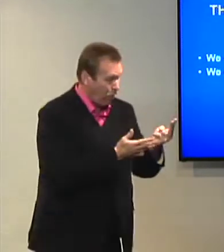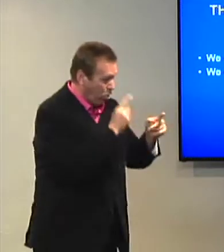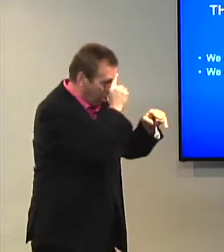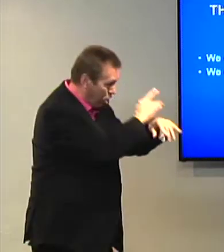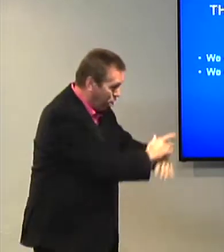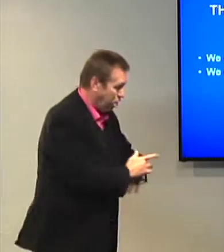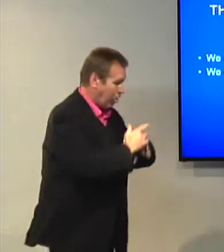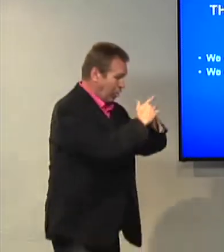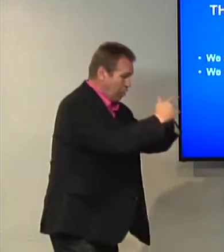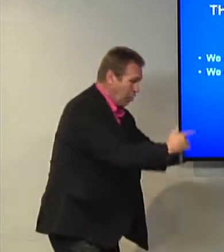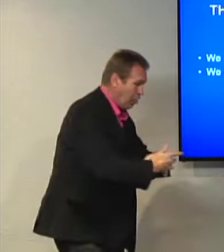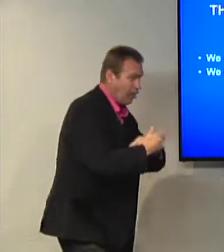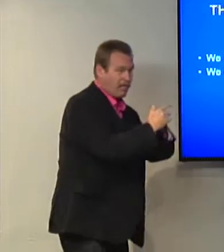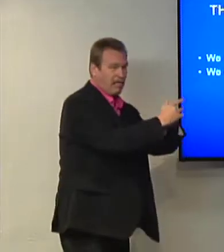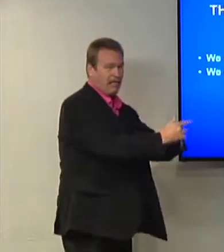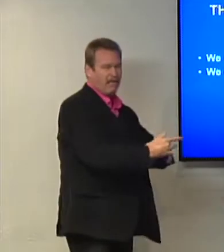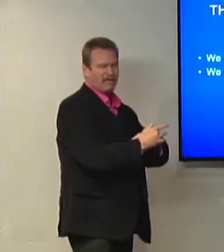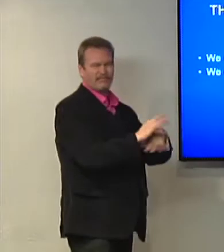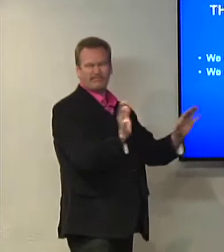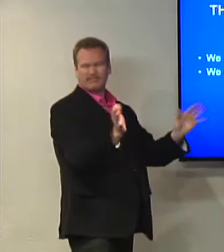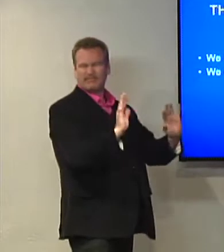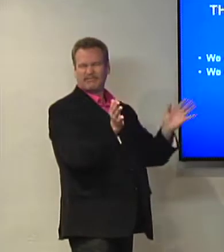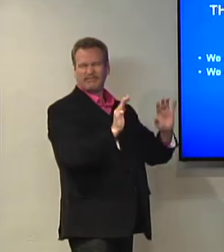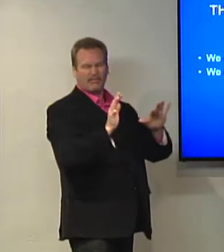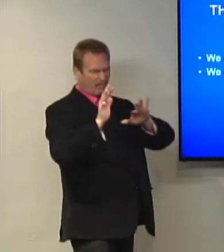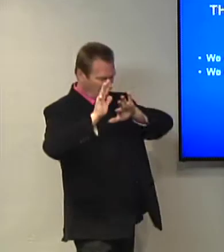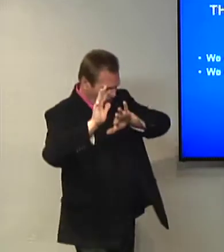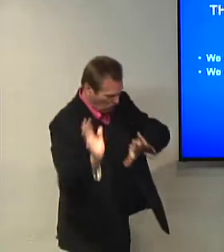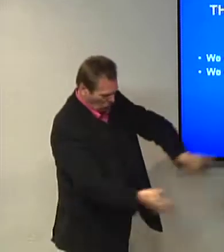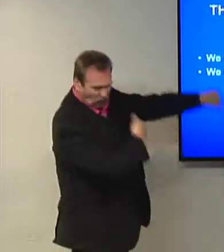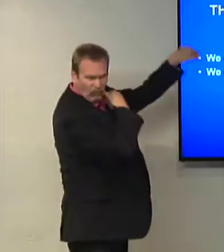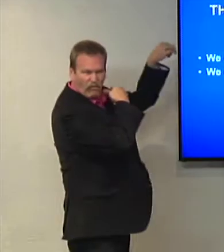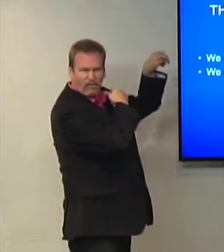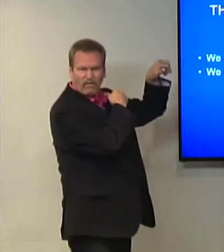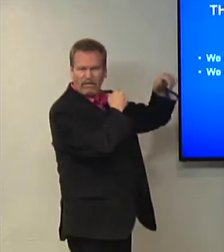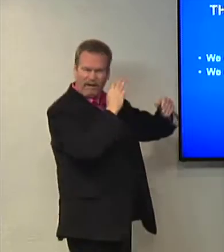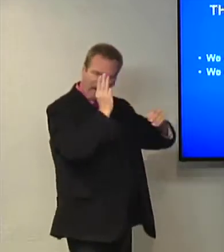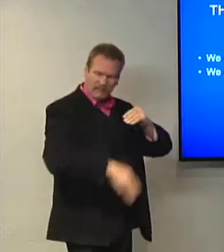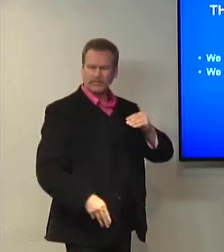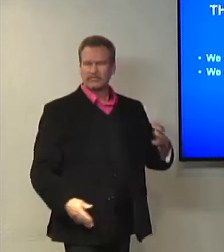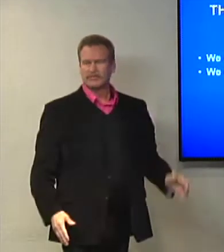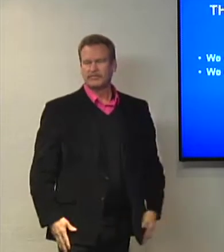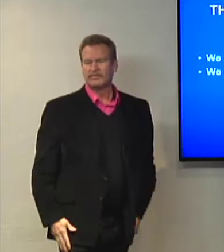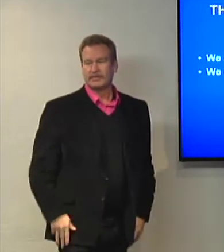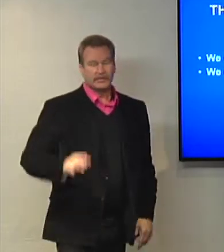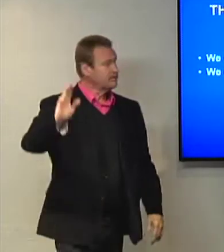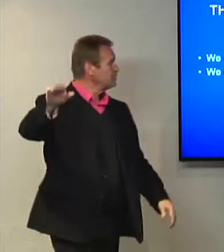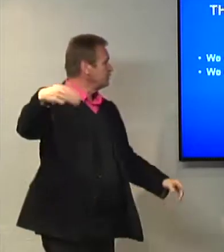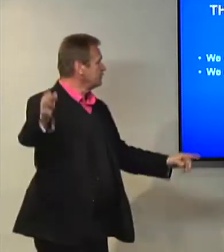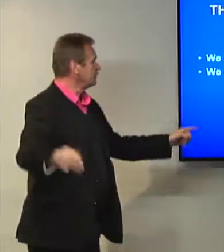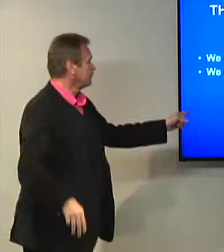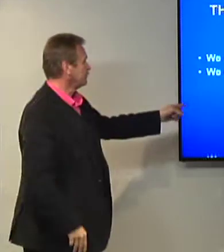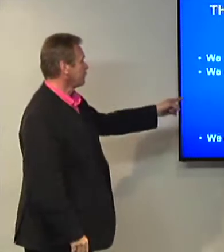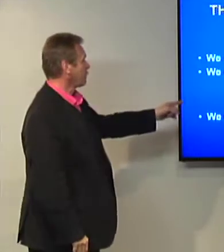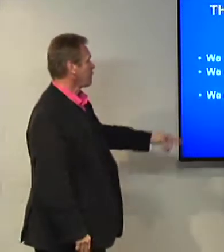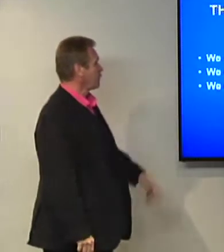Don't look back to it. Don't dwell and obsess upon it. Put it away, it's done. Finish